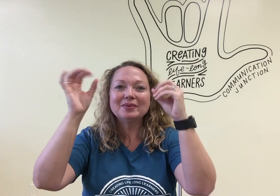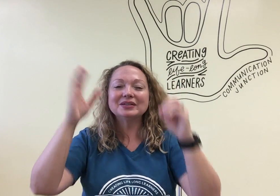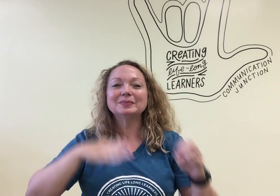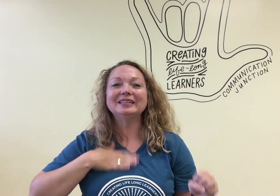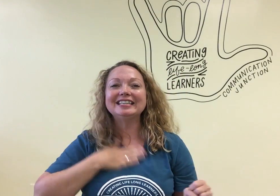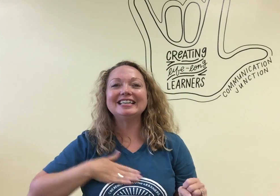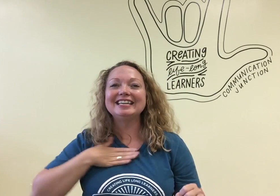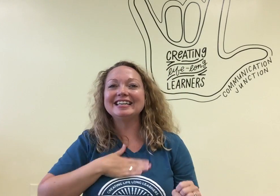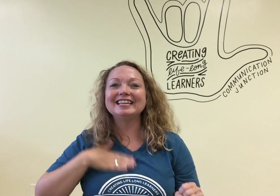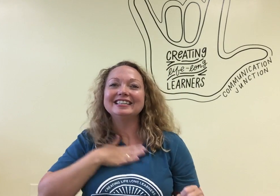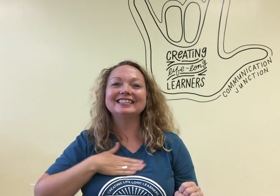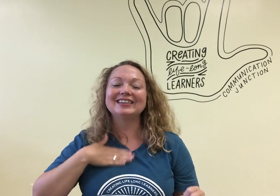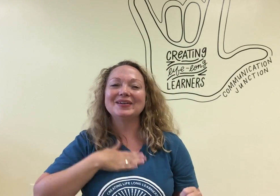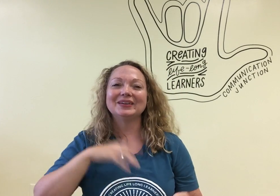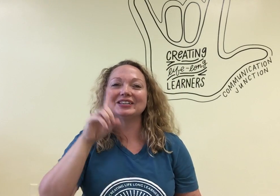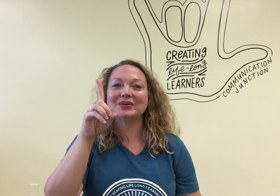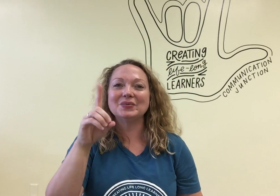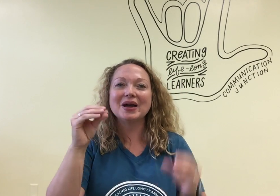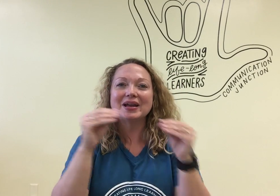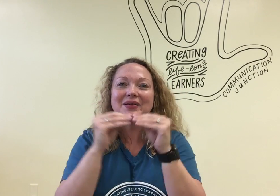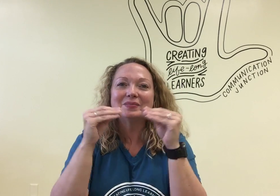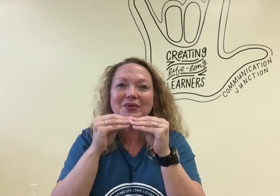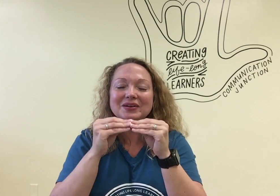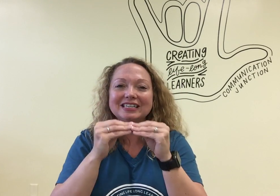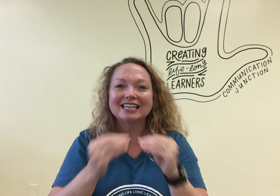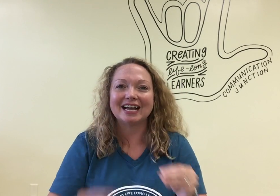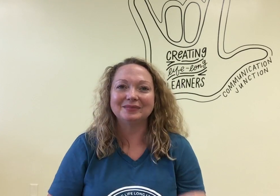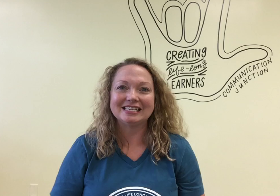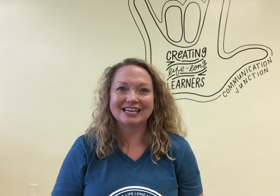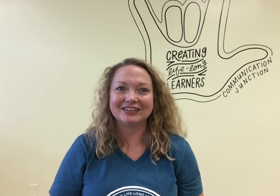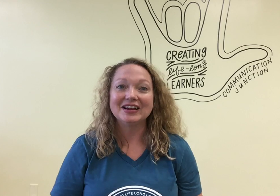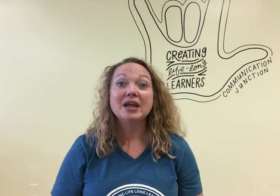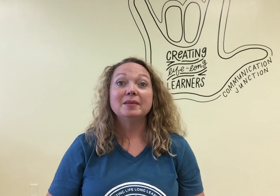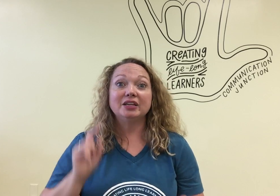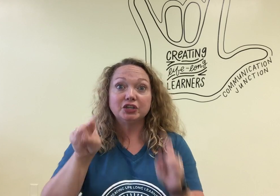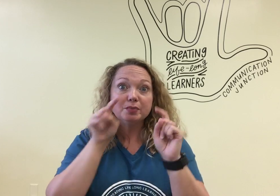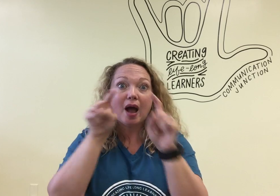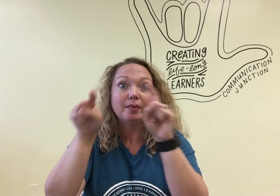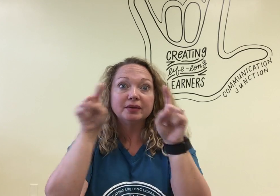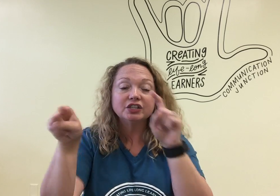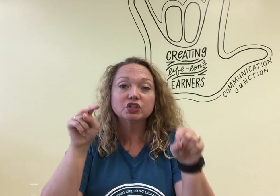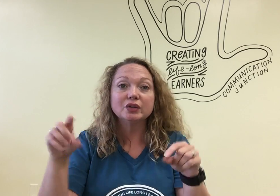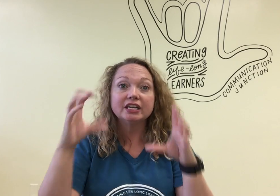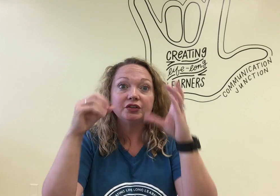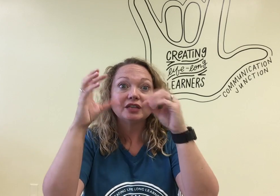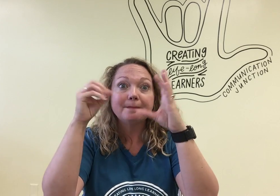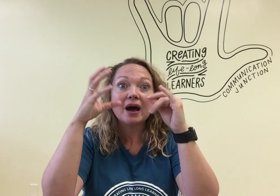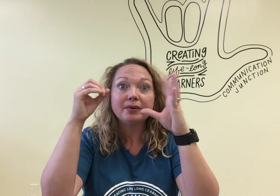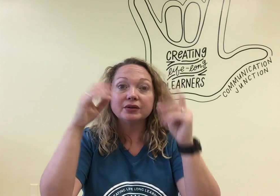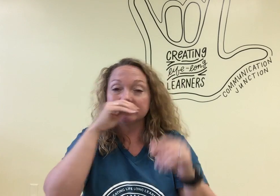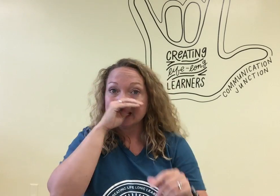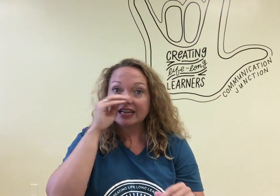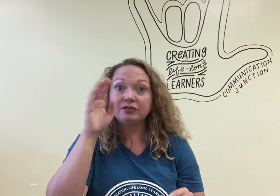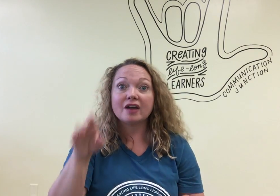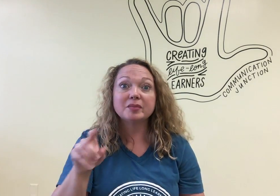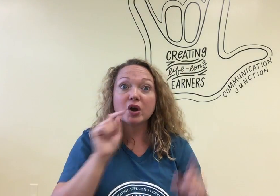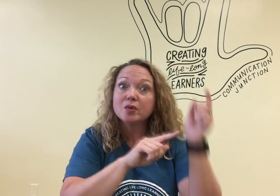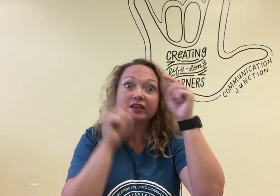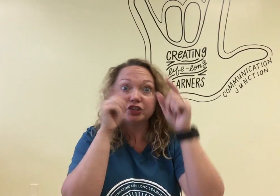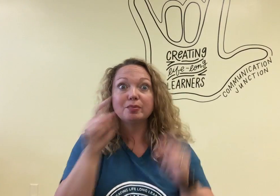bubbles, please. We're gonna do it one more time together. Make sure you pop them on the screen and you say bubbles. And if you have them at home, make sure you pop